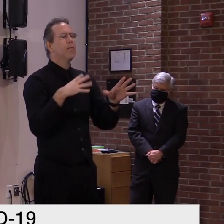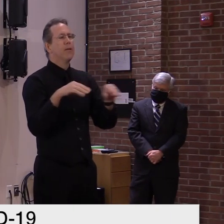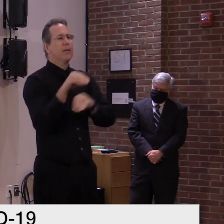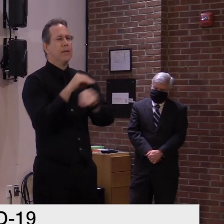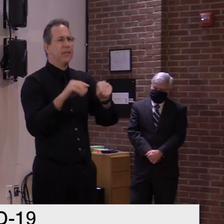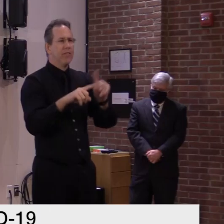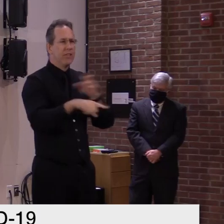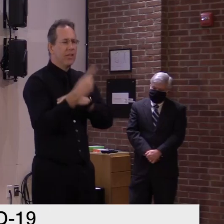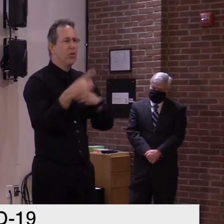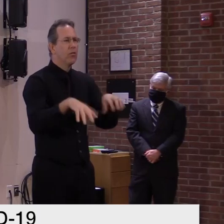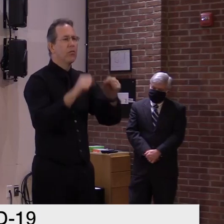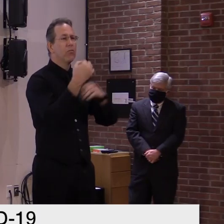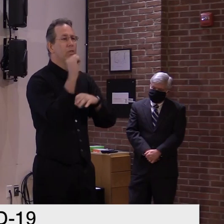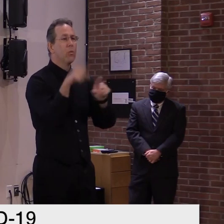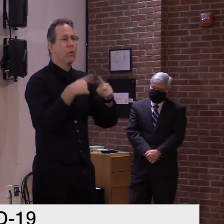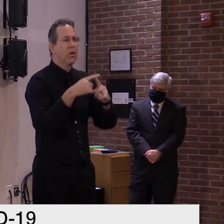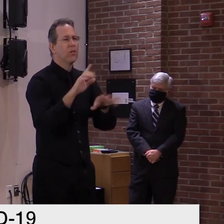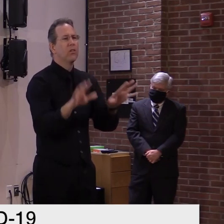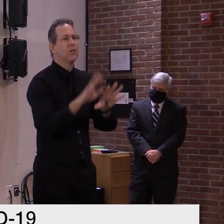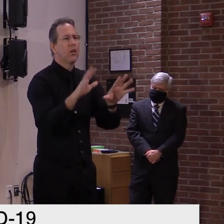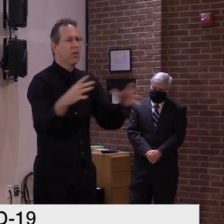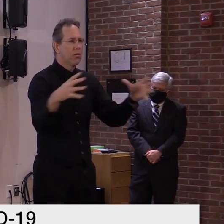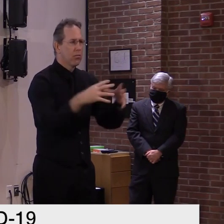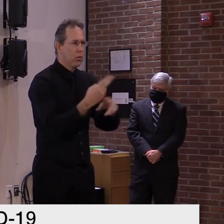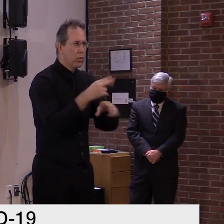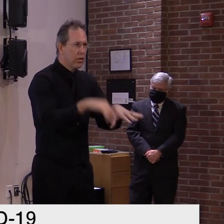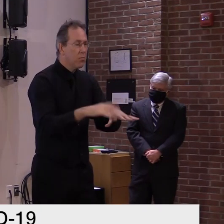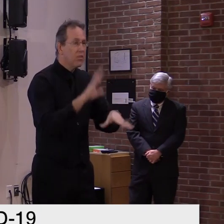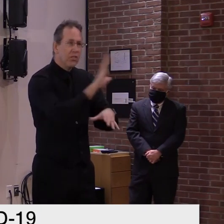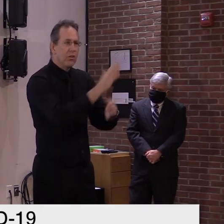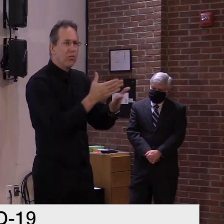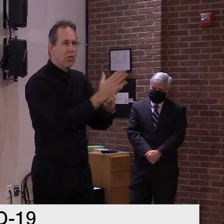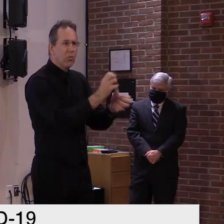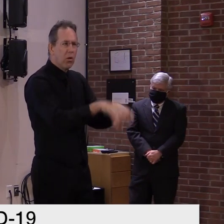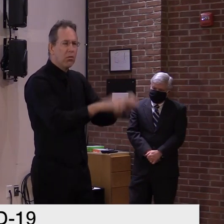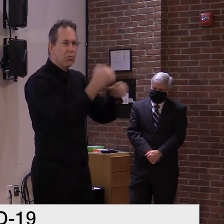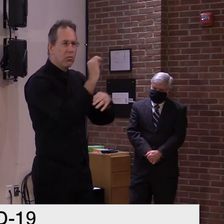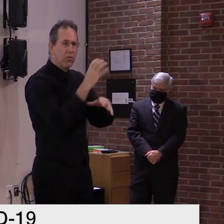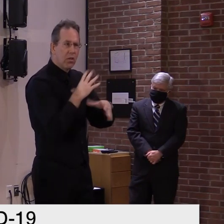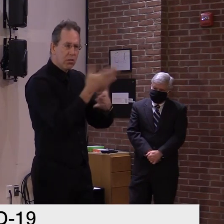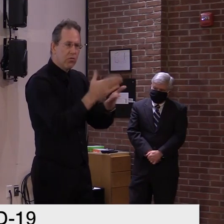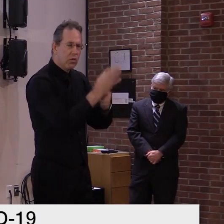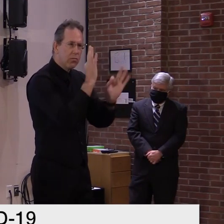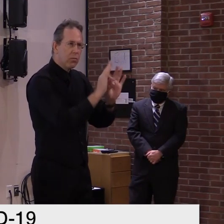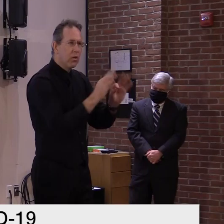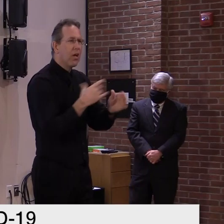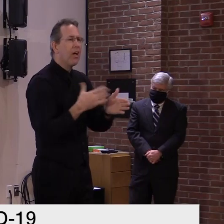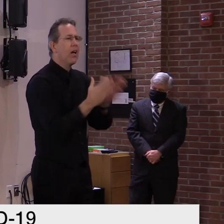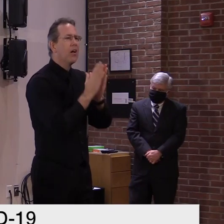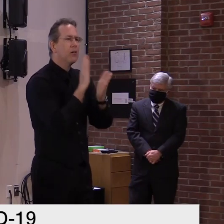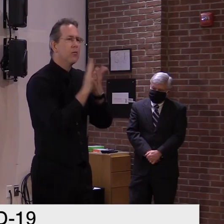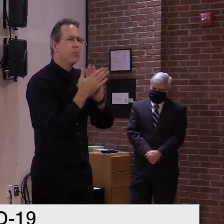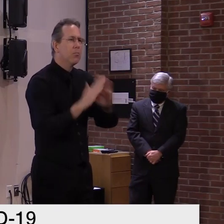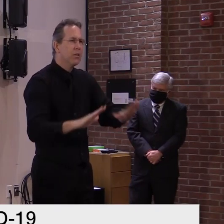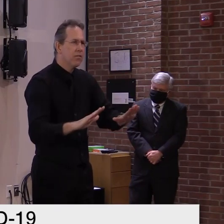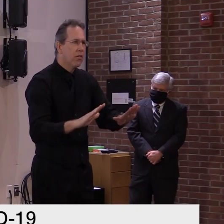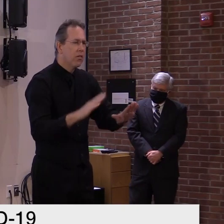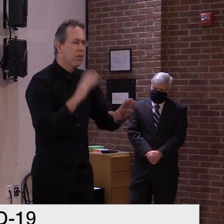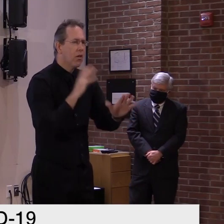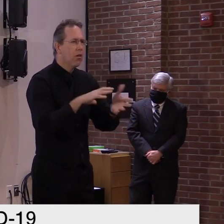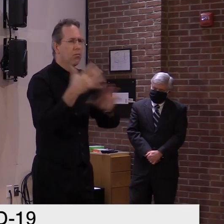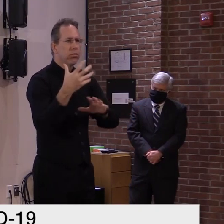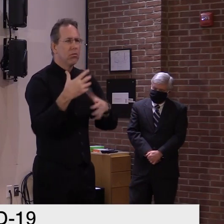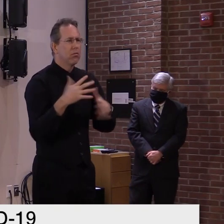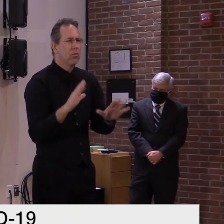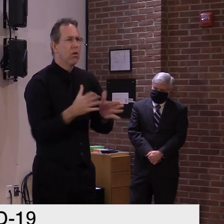believe in the – to keep everyone safe, that this isn't the day to do it. So we'd